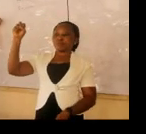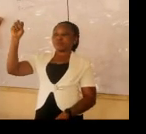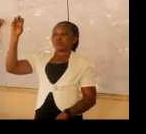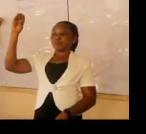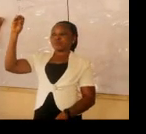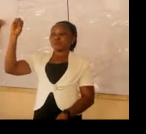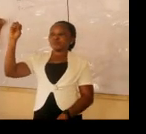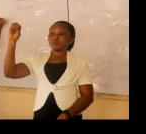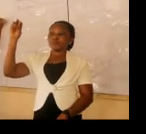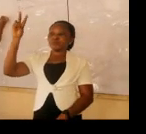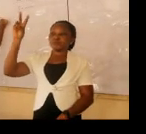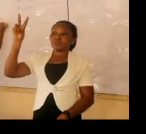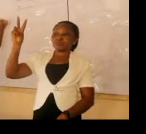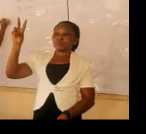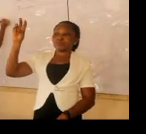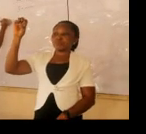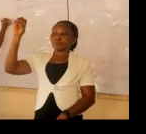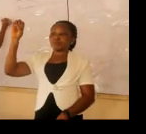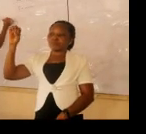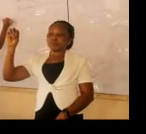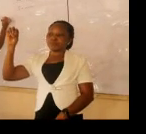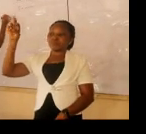Number 1 question.